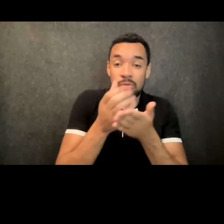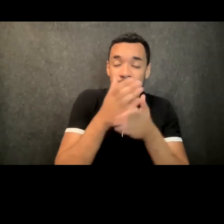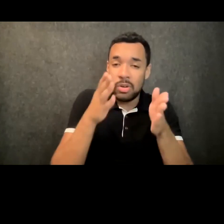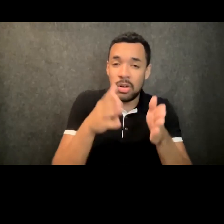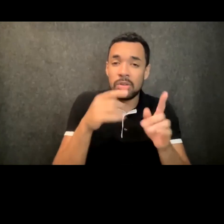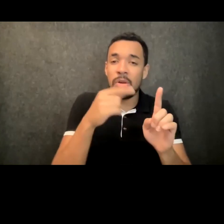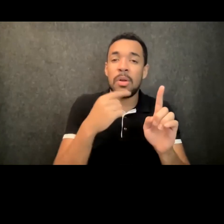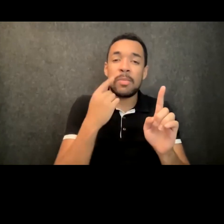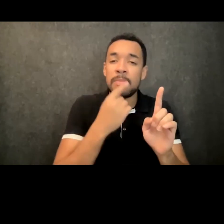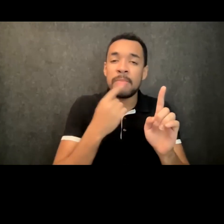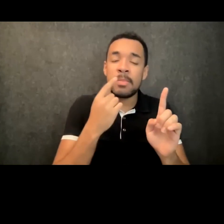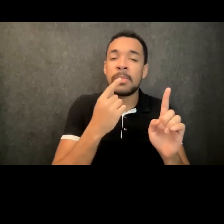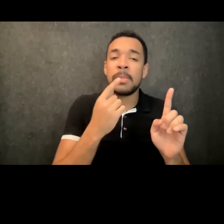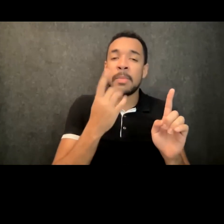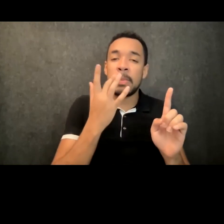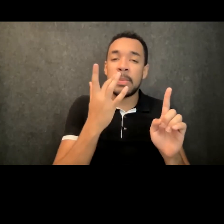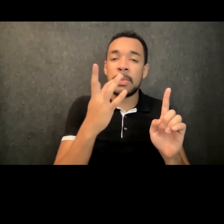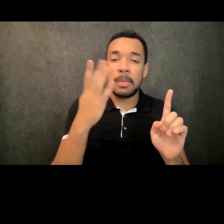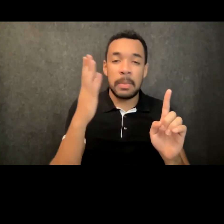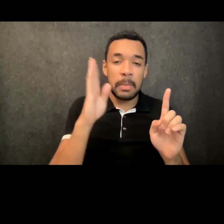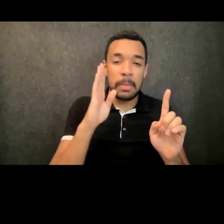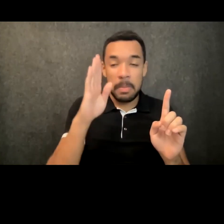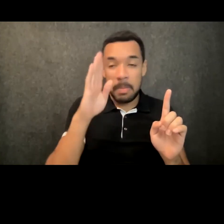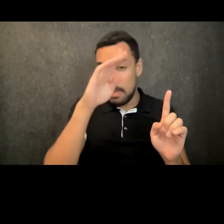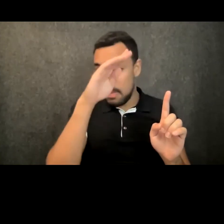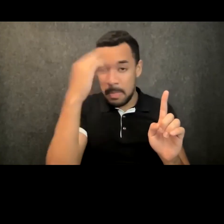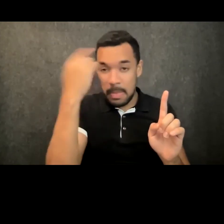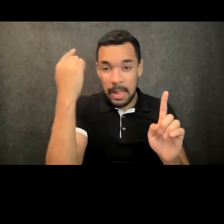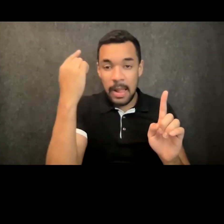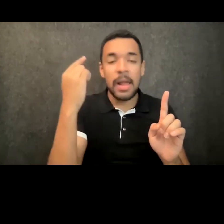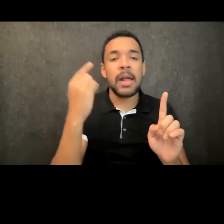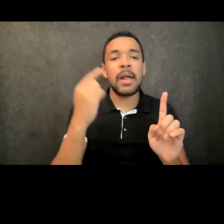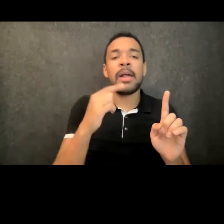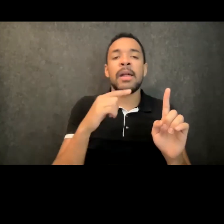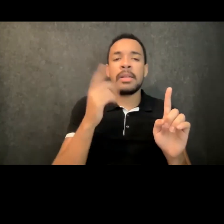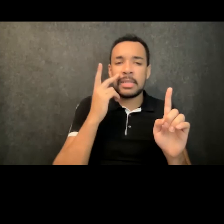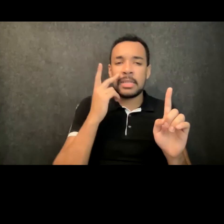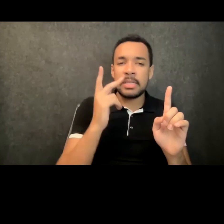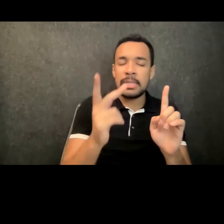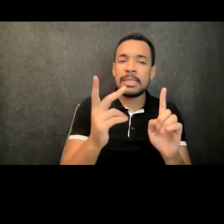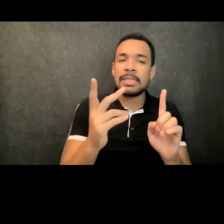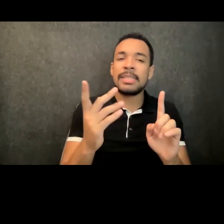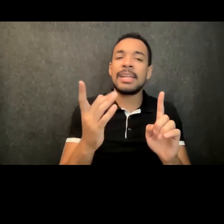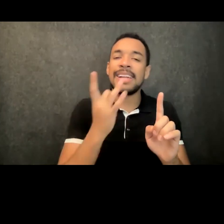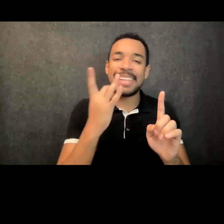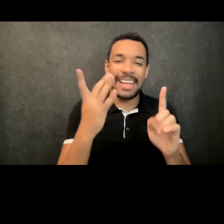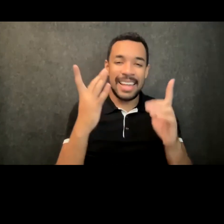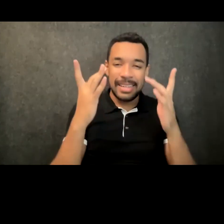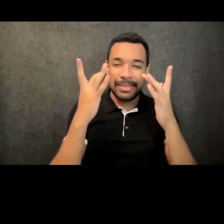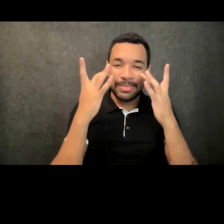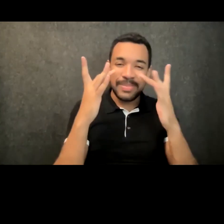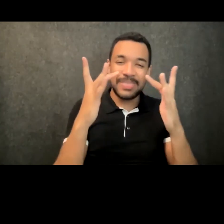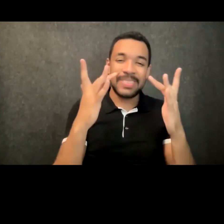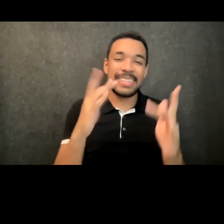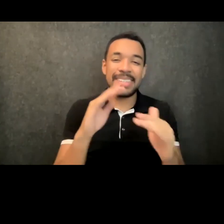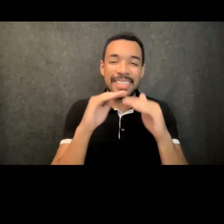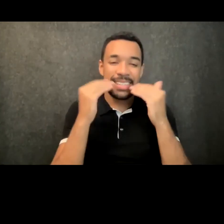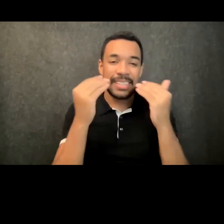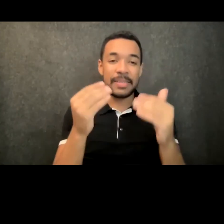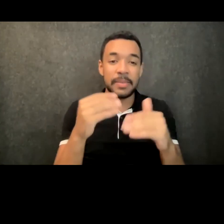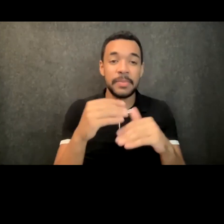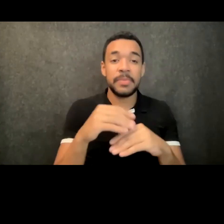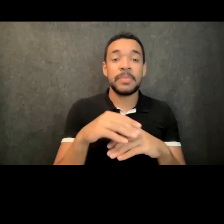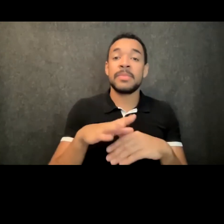of light. Gold boundless beams silked over stage at the sight of his smirk. A parade of